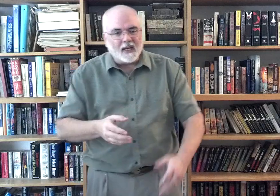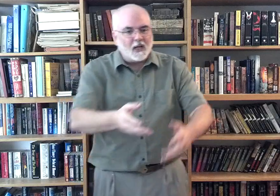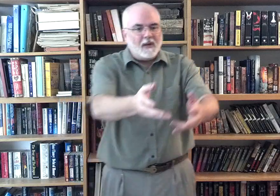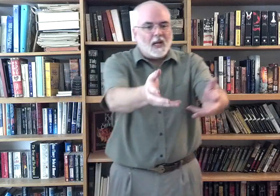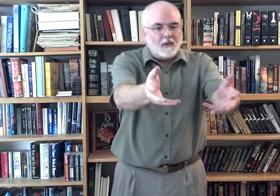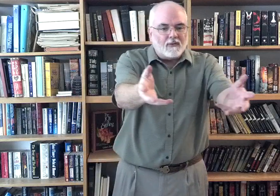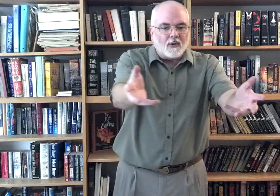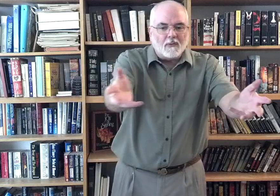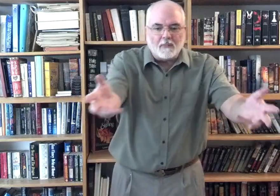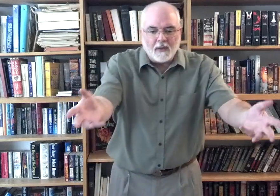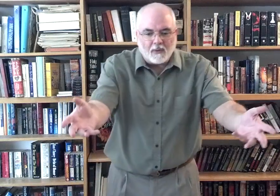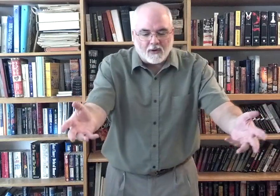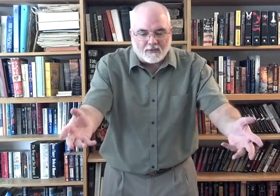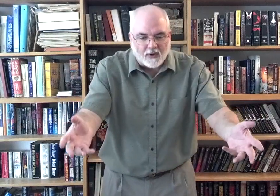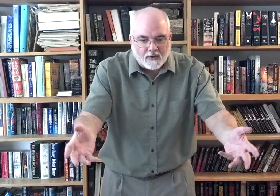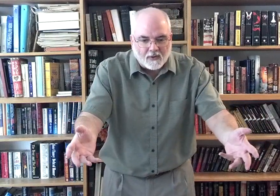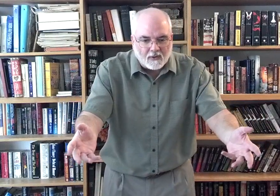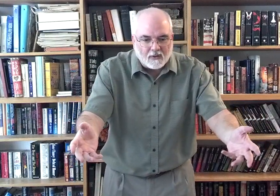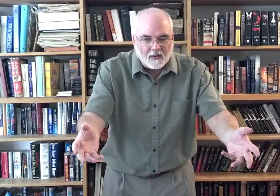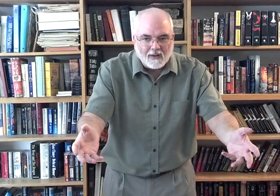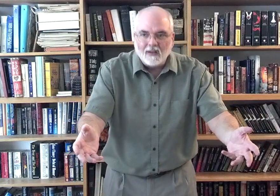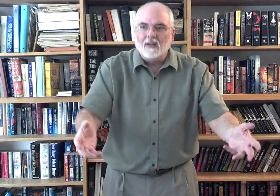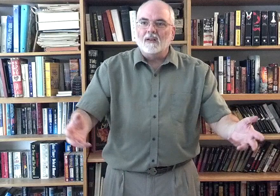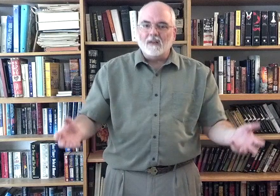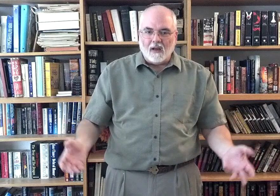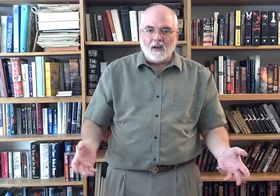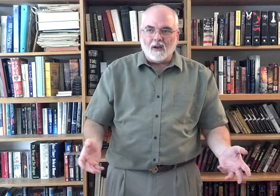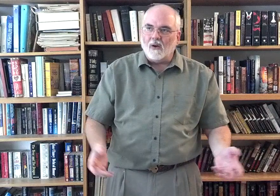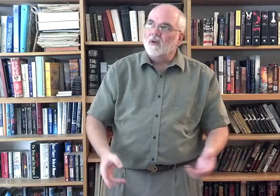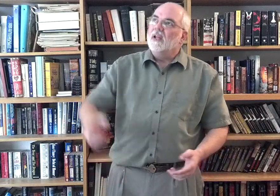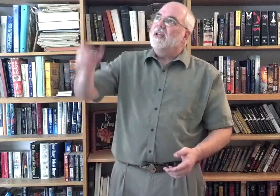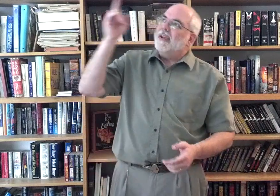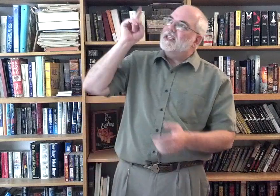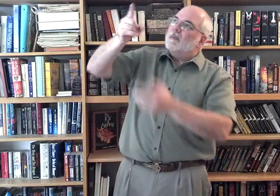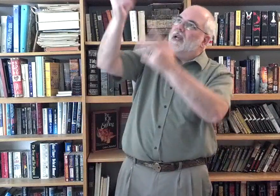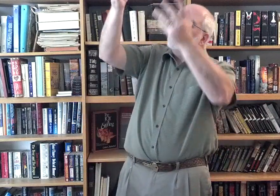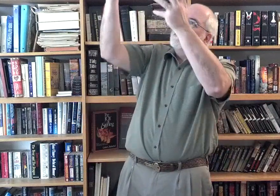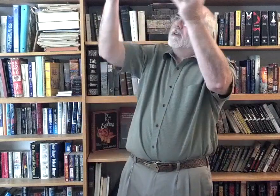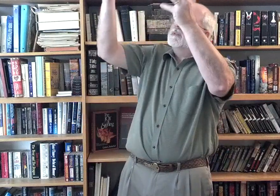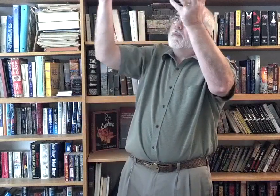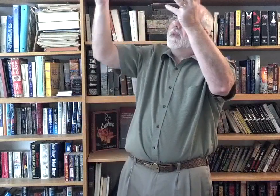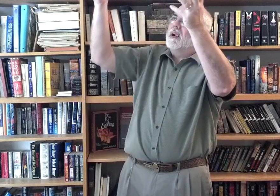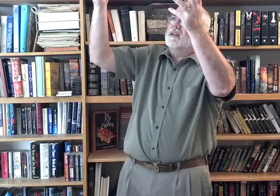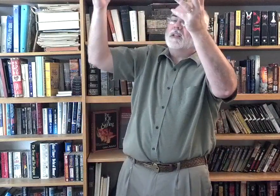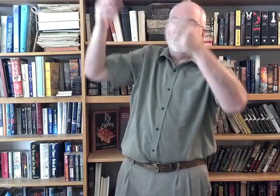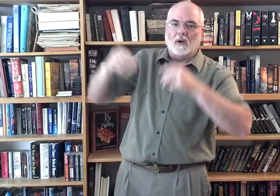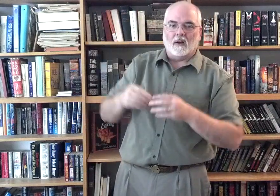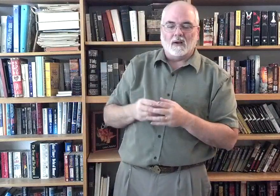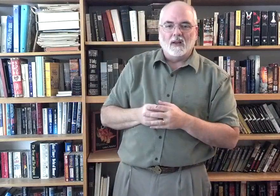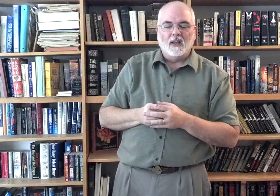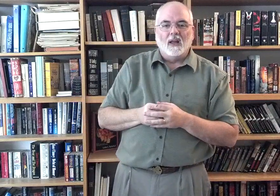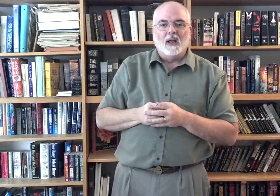going to be coming from the people in front of you? No, he's going to be coming from up there somewhere. So,